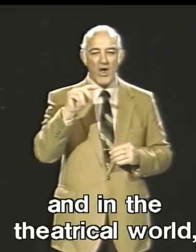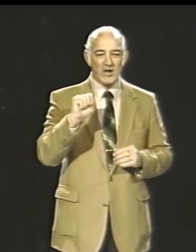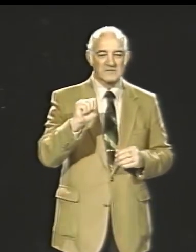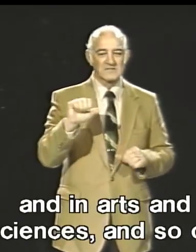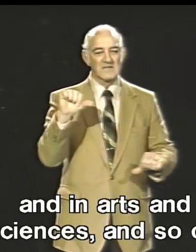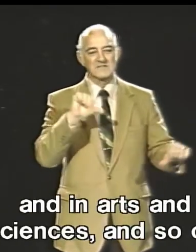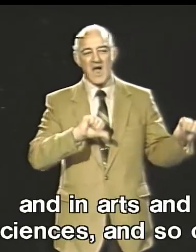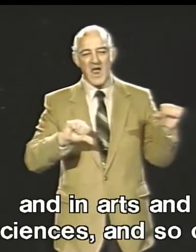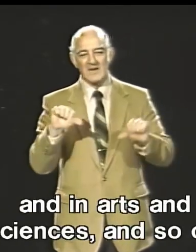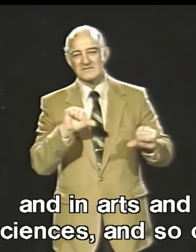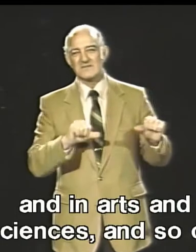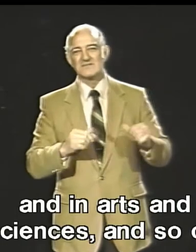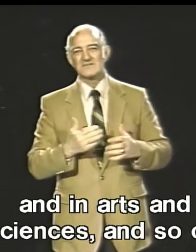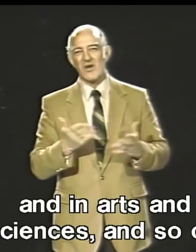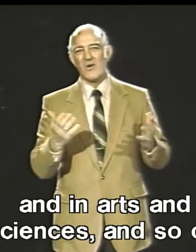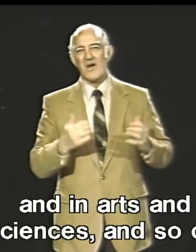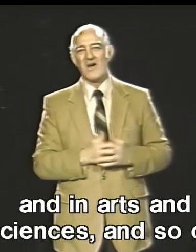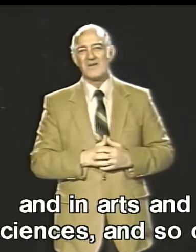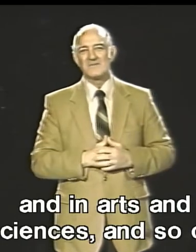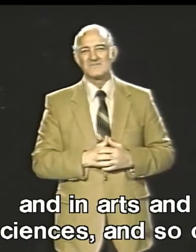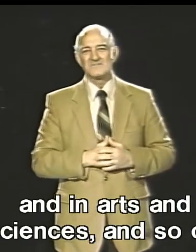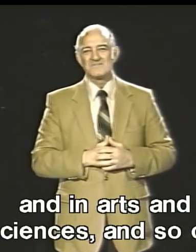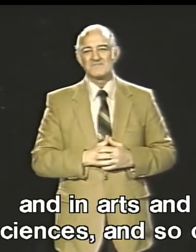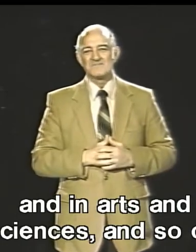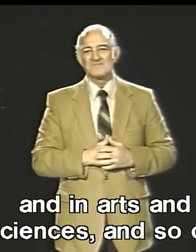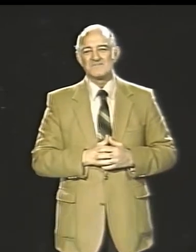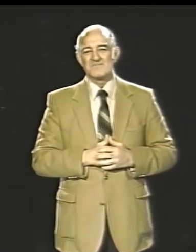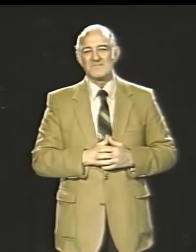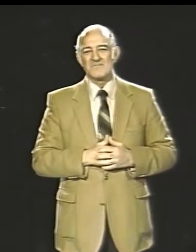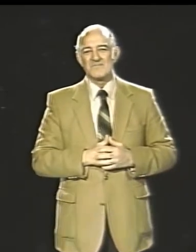world, the arts and the sciences, and so on.